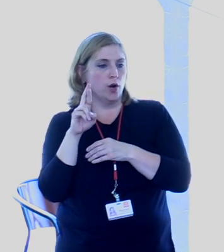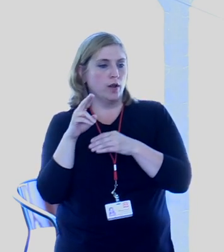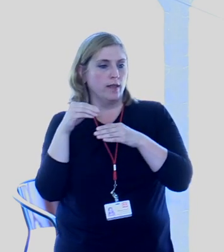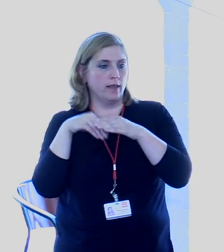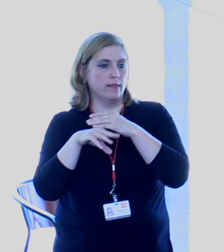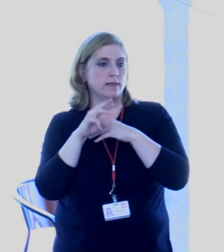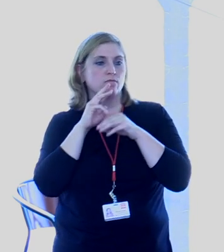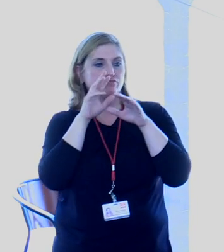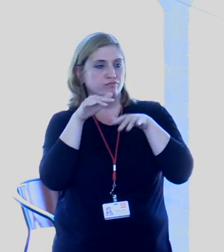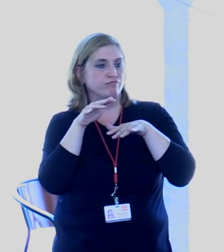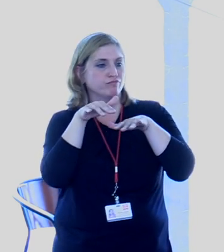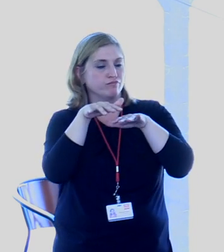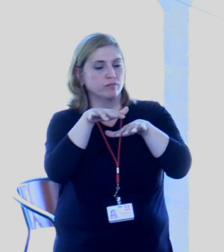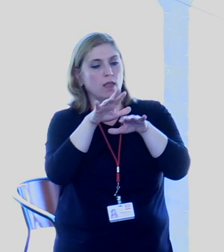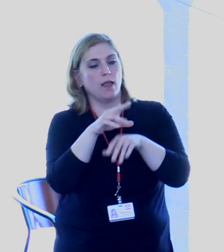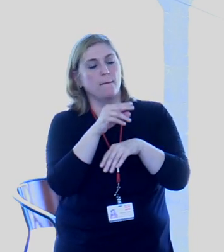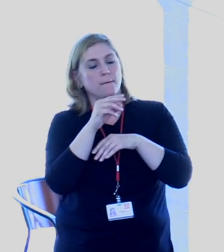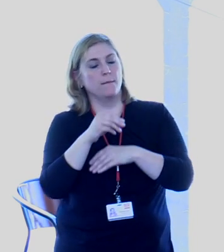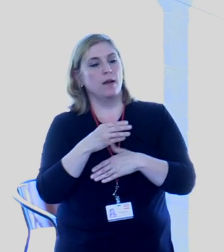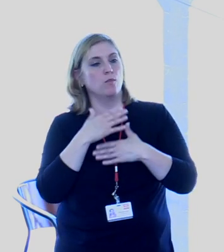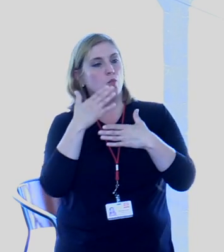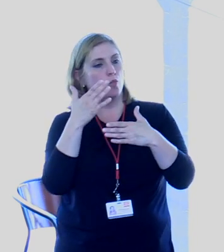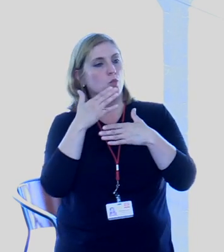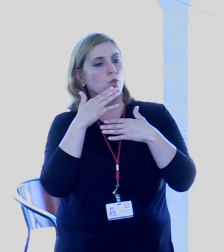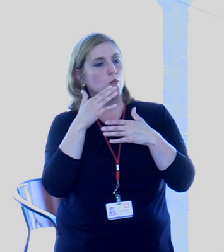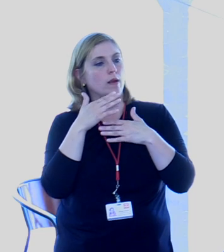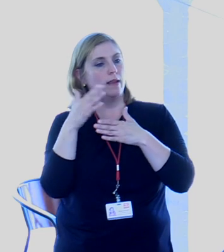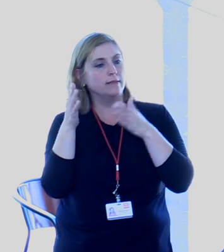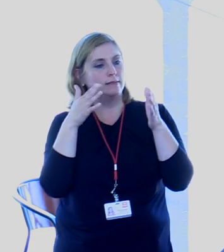in the ocean, but breathes the air above.